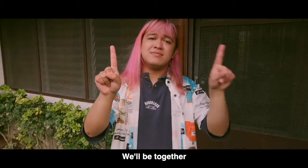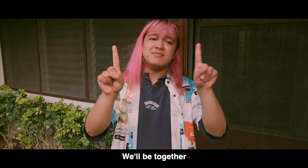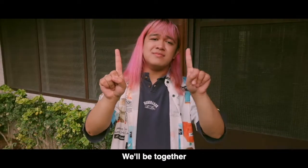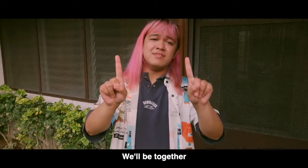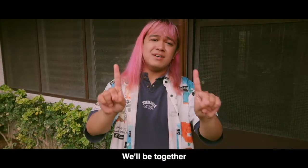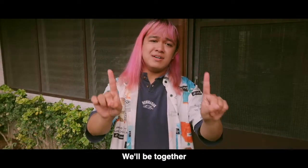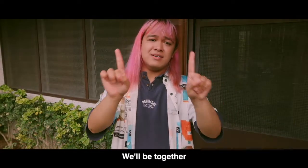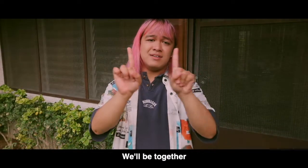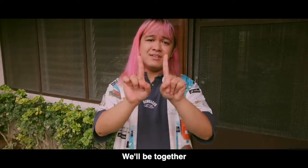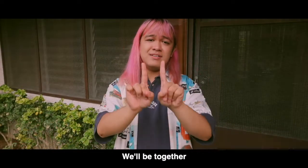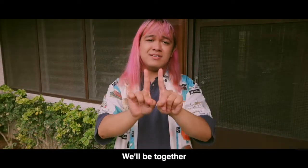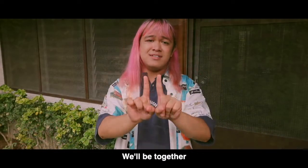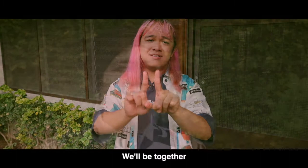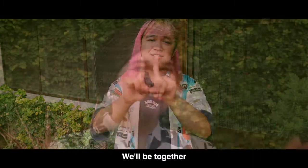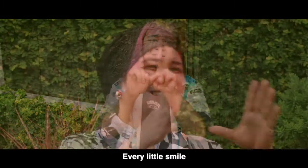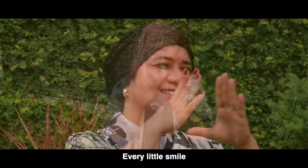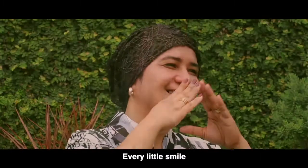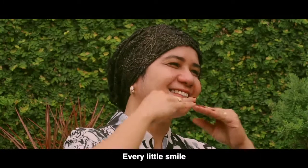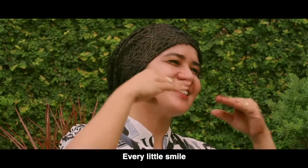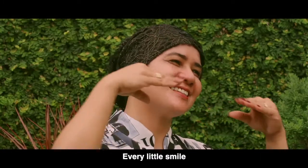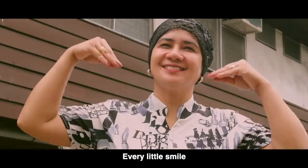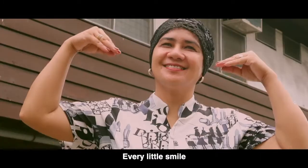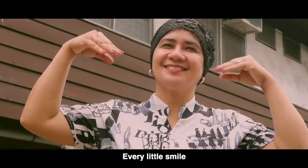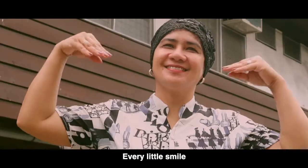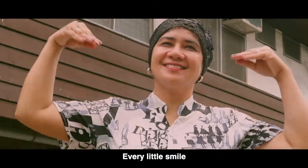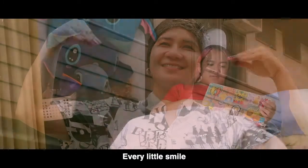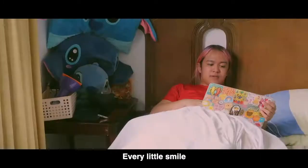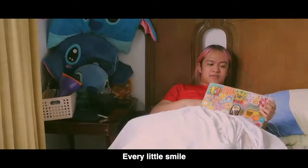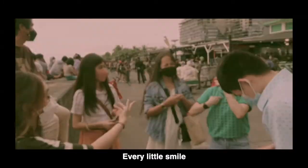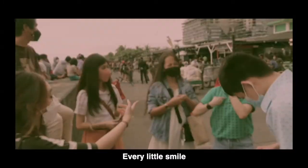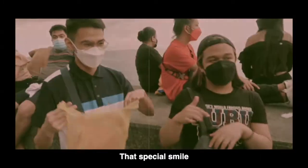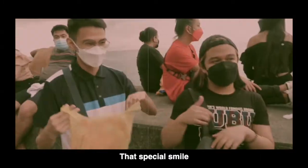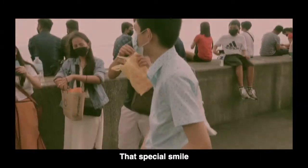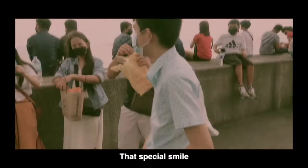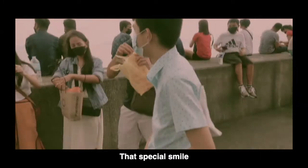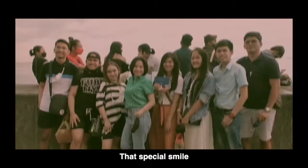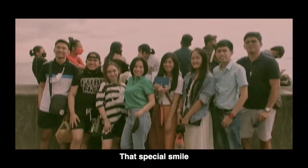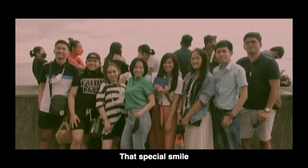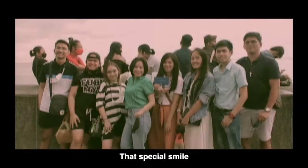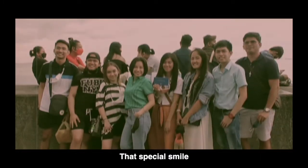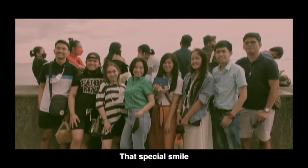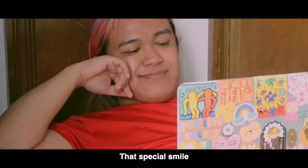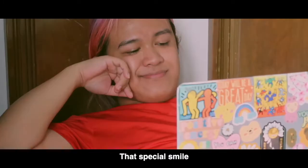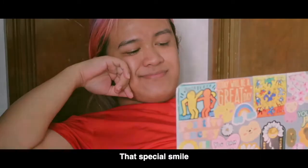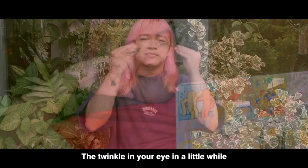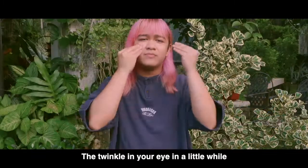Give a little smile, that special smile A twinkle in your